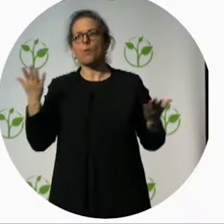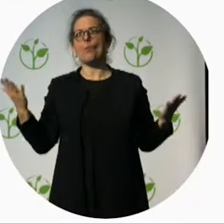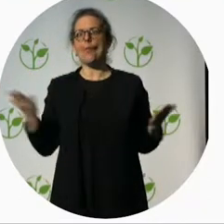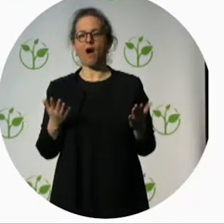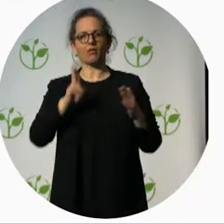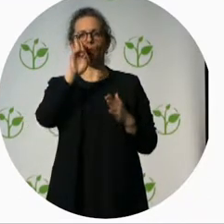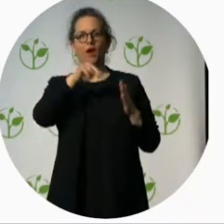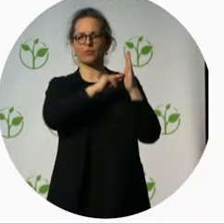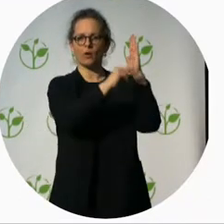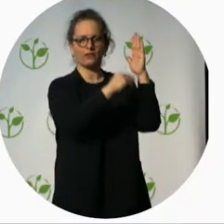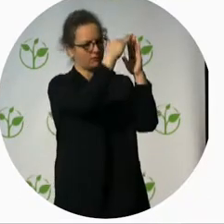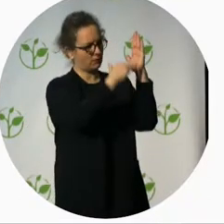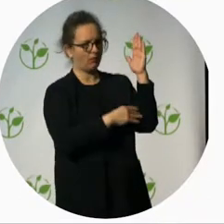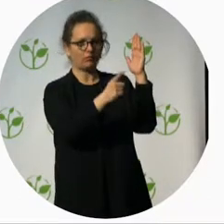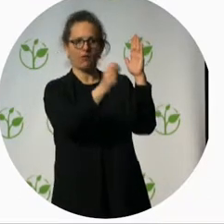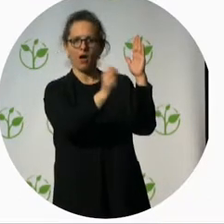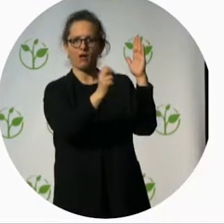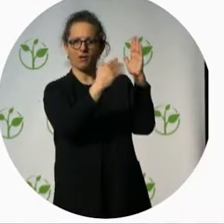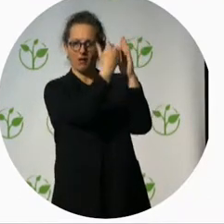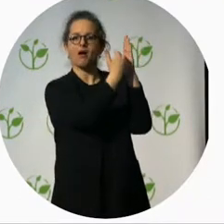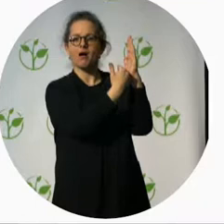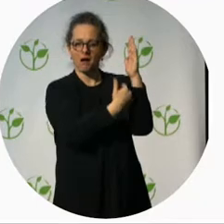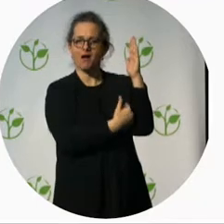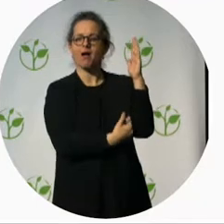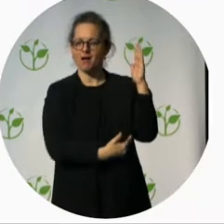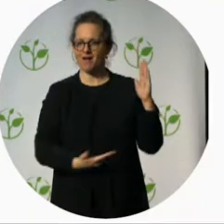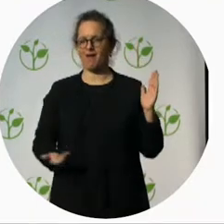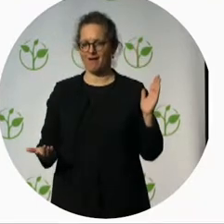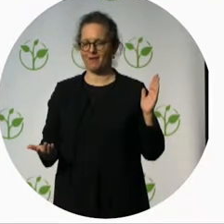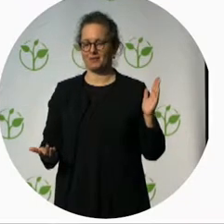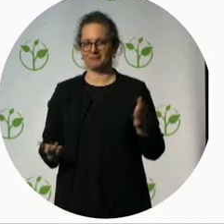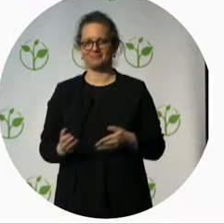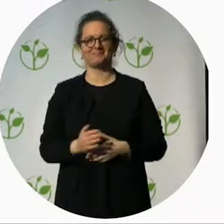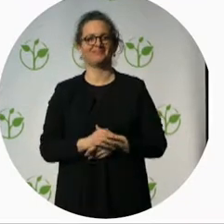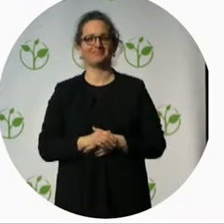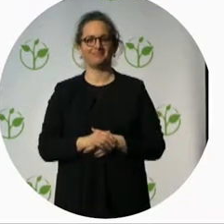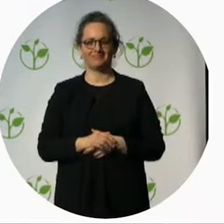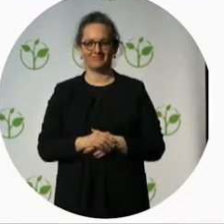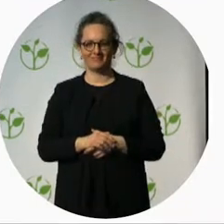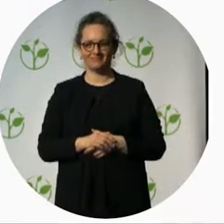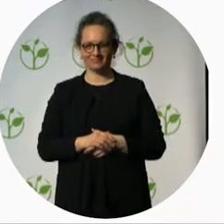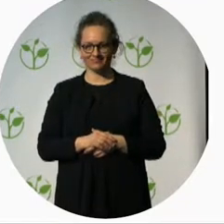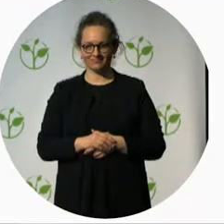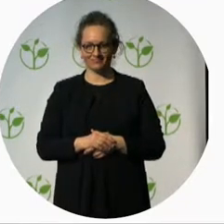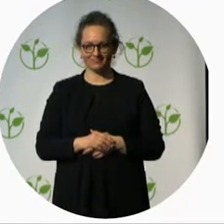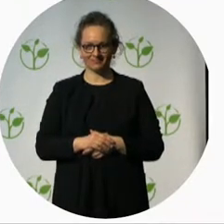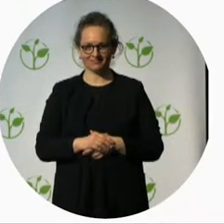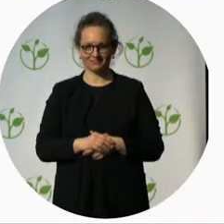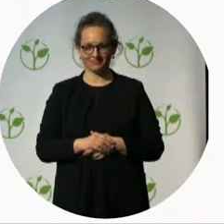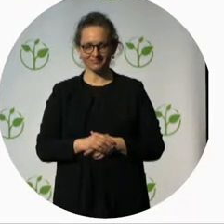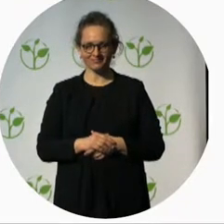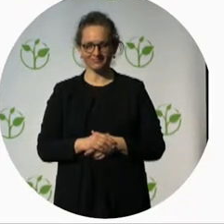We, this year in Zero Project, have the thematics of accessibility. Well,